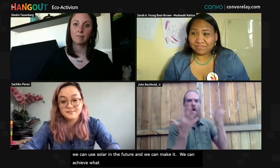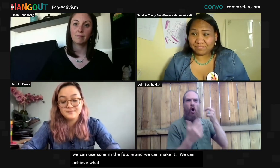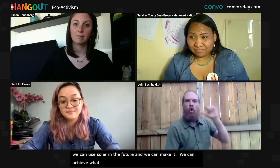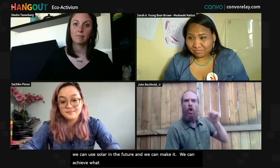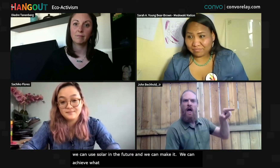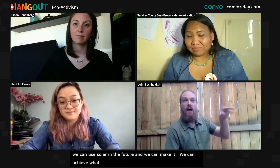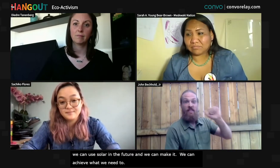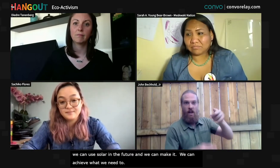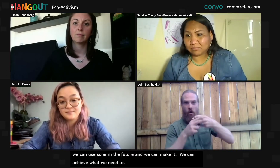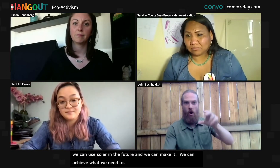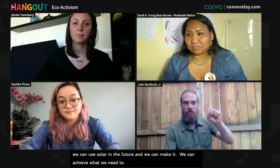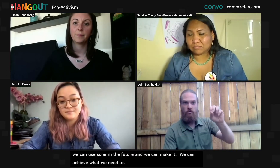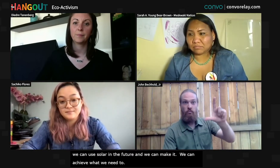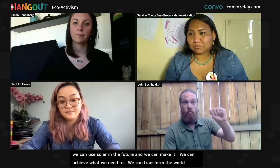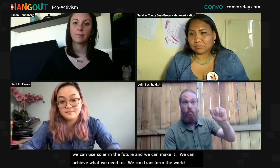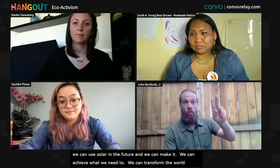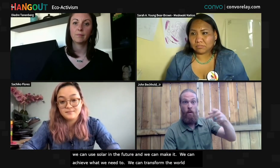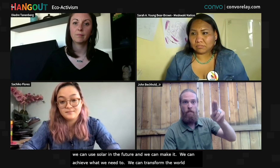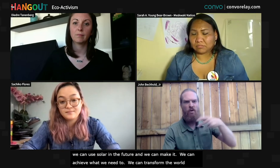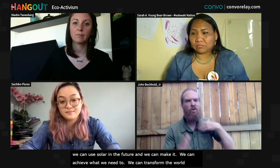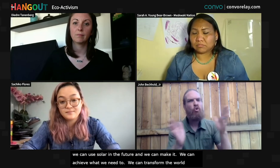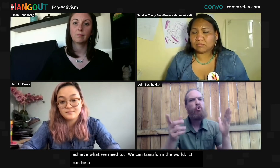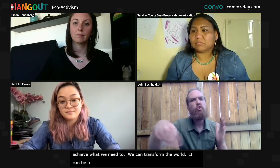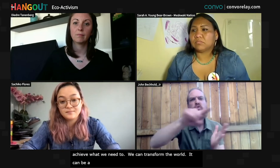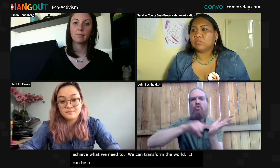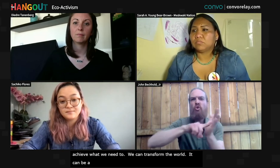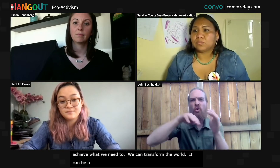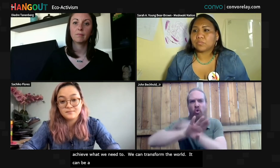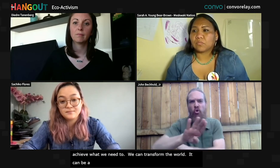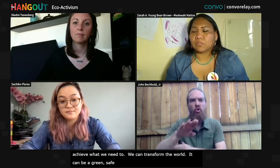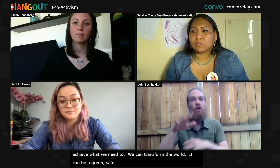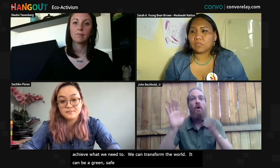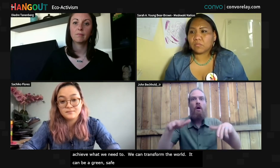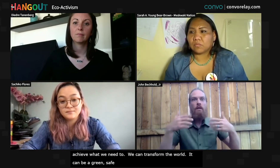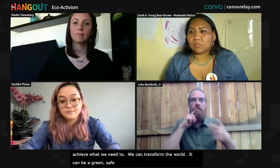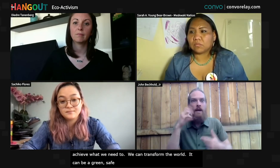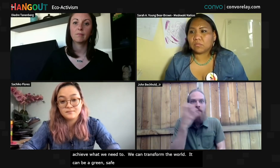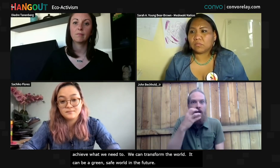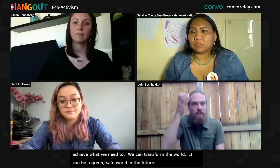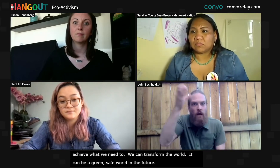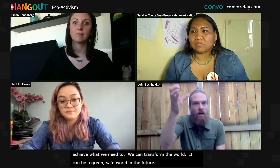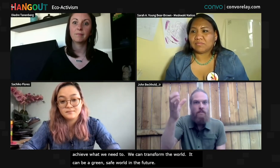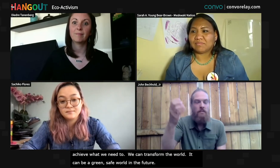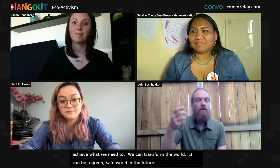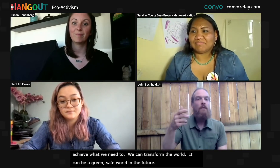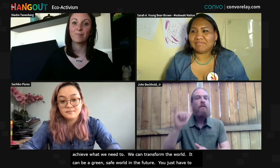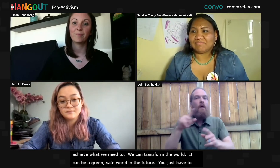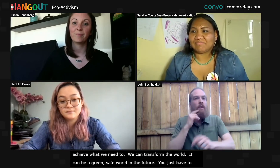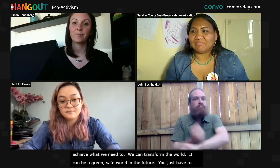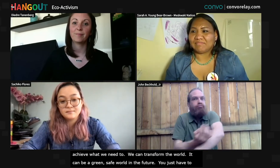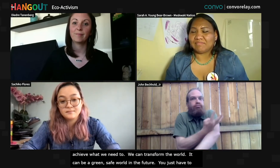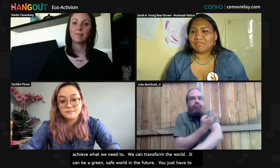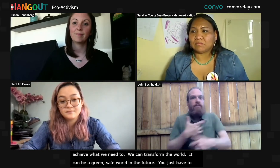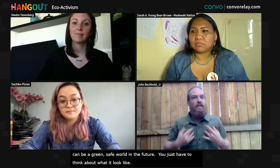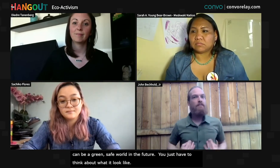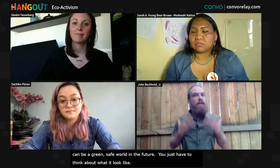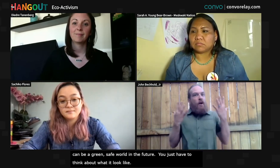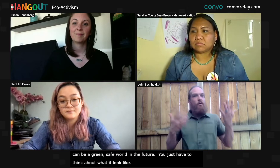green, safe world in the future. So we got to think about what it looks like. So I encourage you to check it out. It's amazing. When